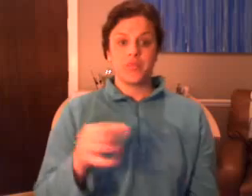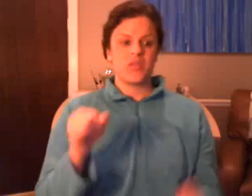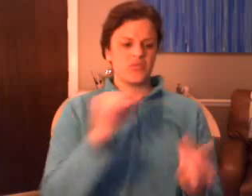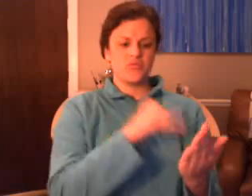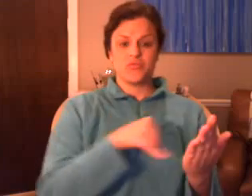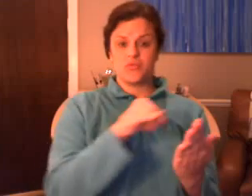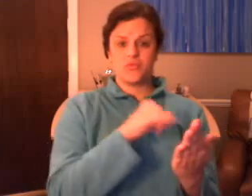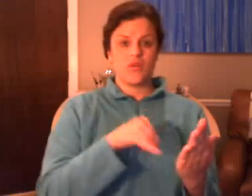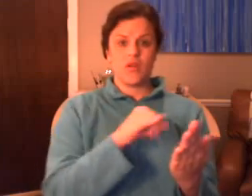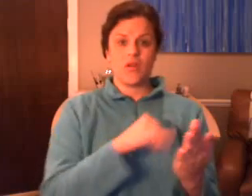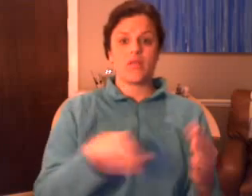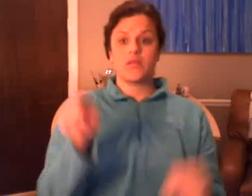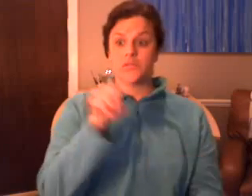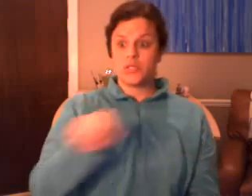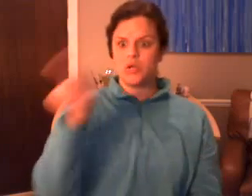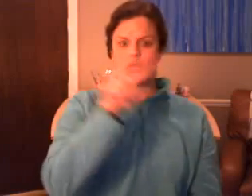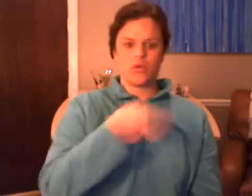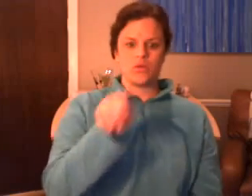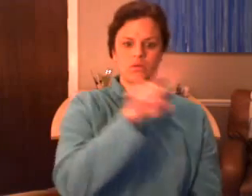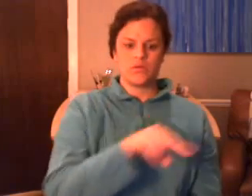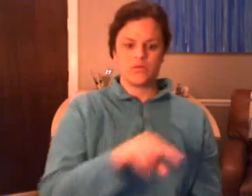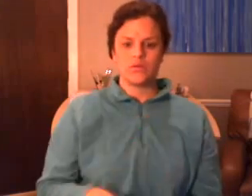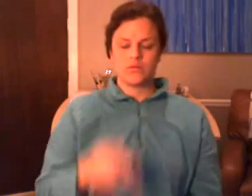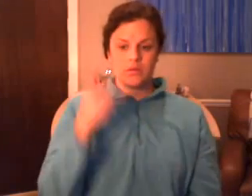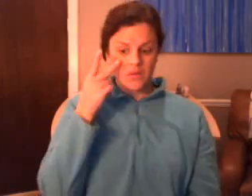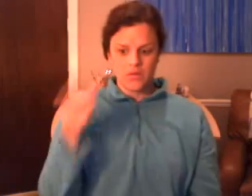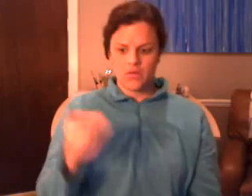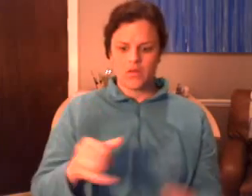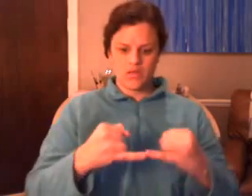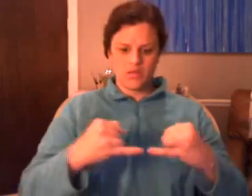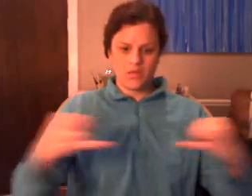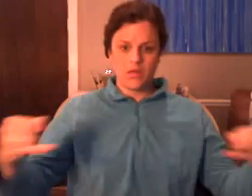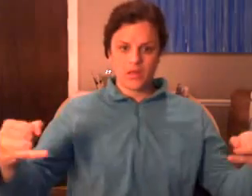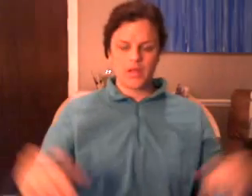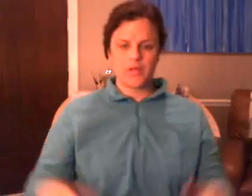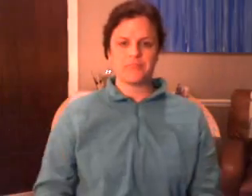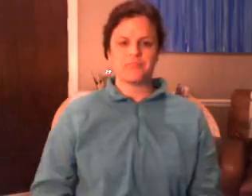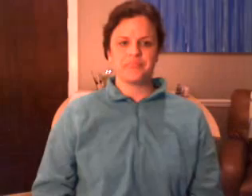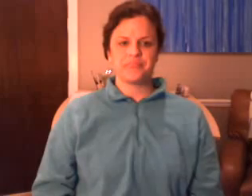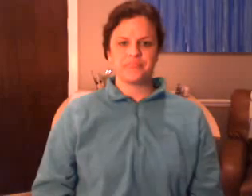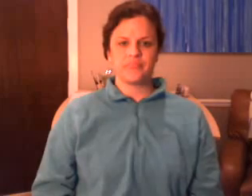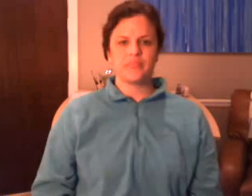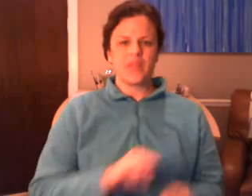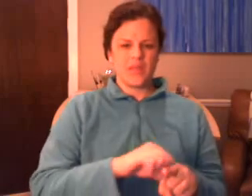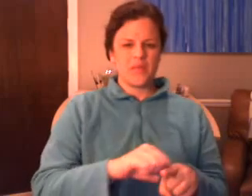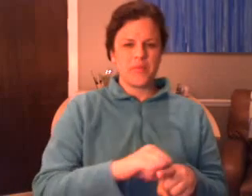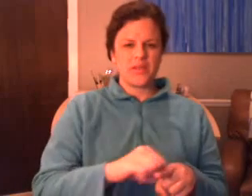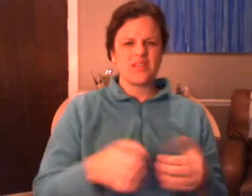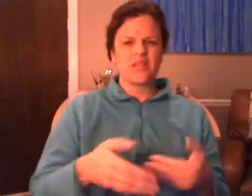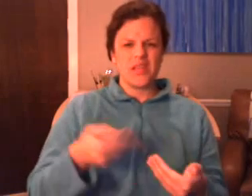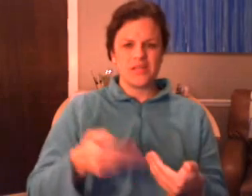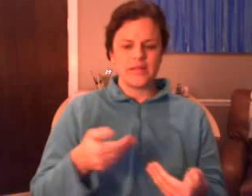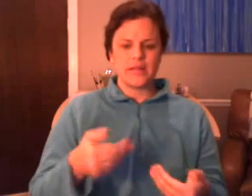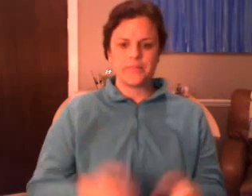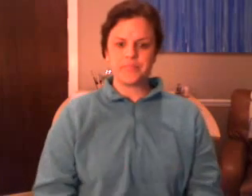practice you do, you'll hopefully memorize these, and you'll do these problems in like half a second. I promise you. You just got to keep practicing. Let's say